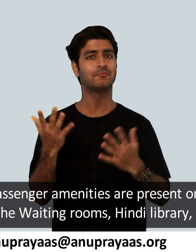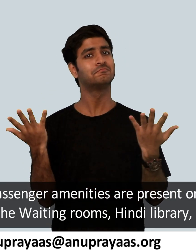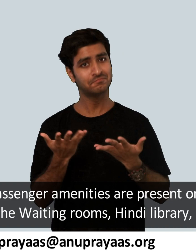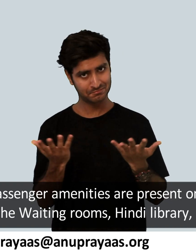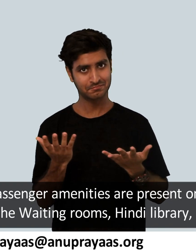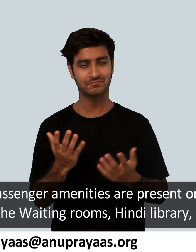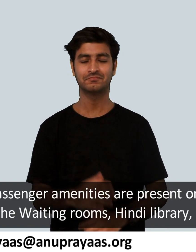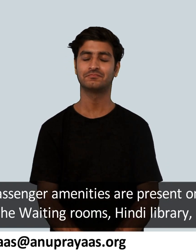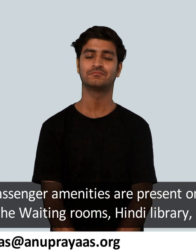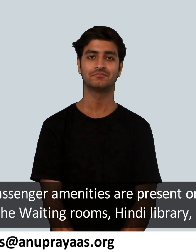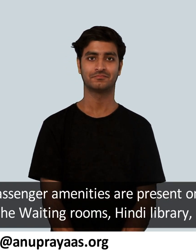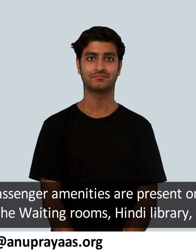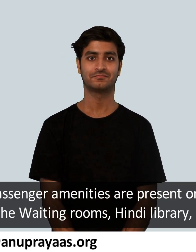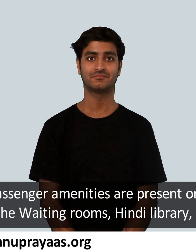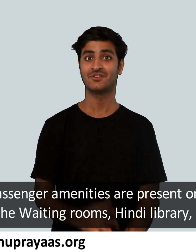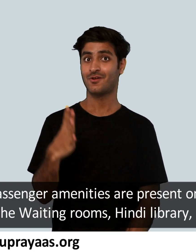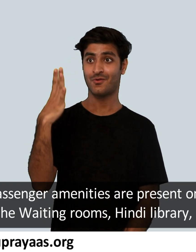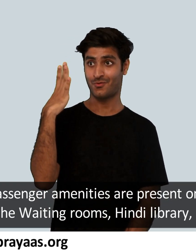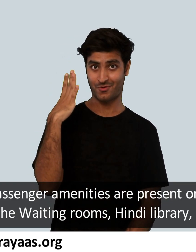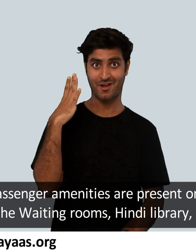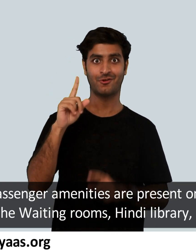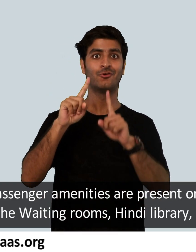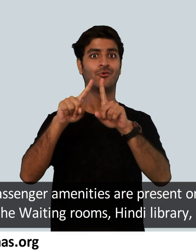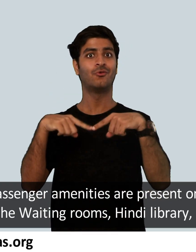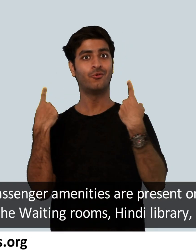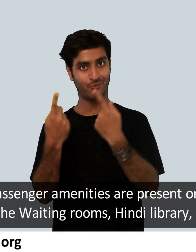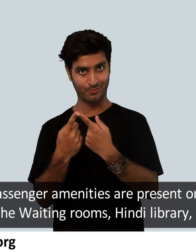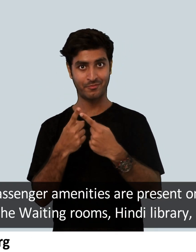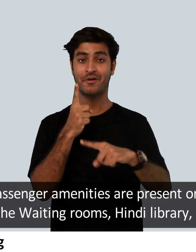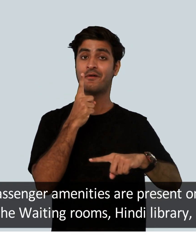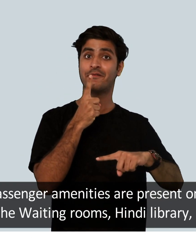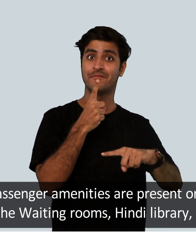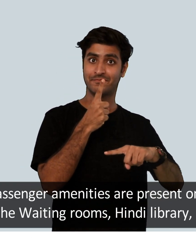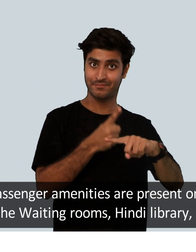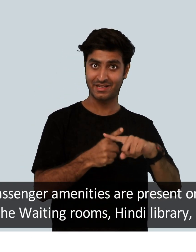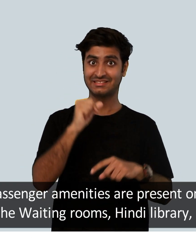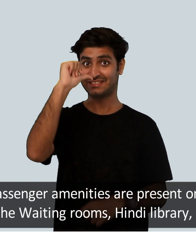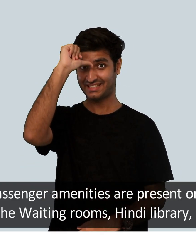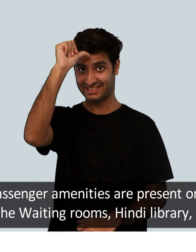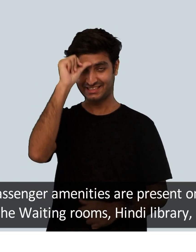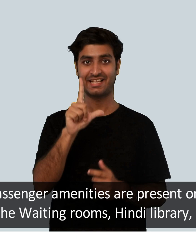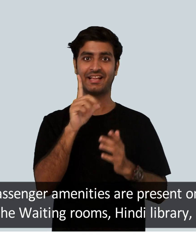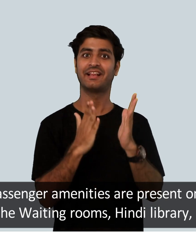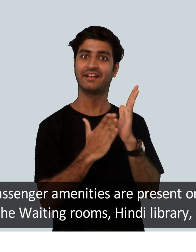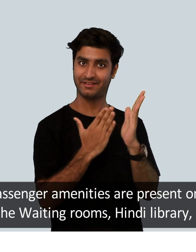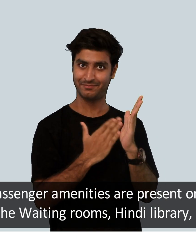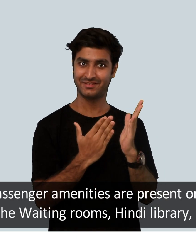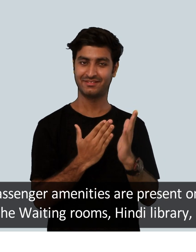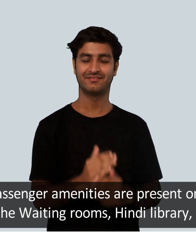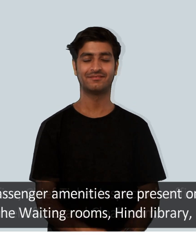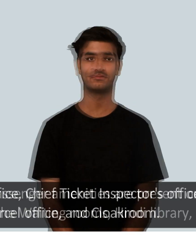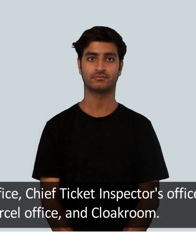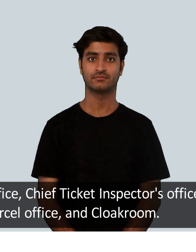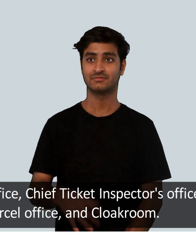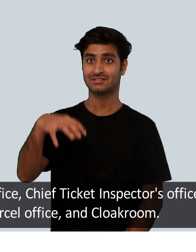Hindi library, station manager's office, chief ticket inspector's office, RVP office,